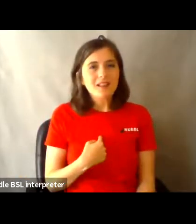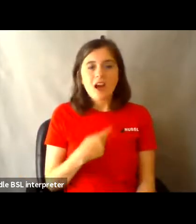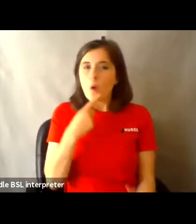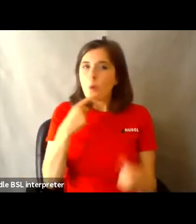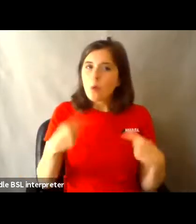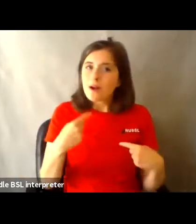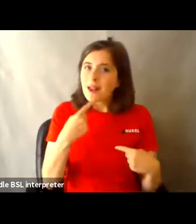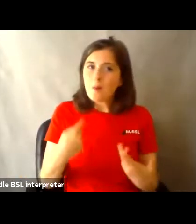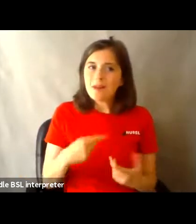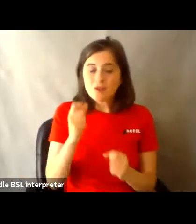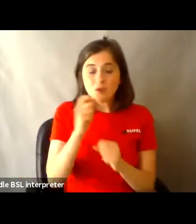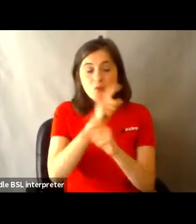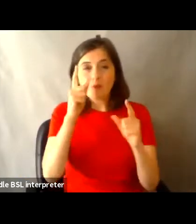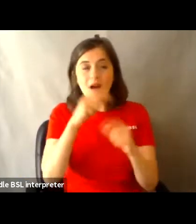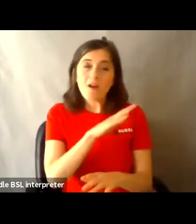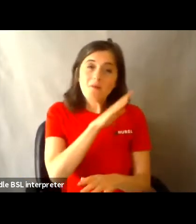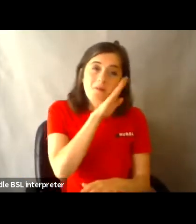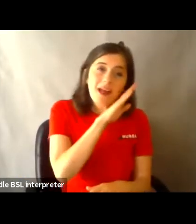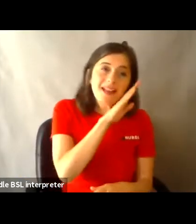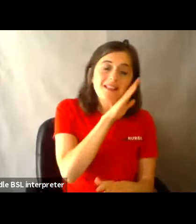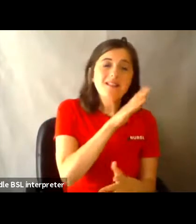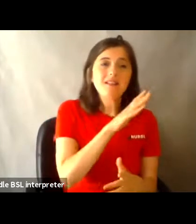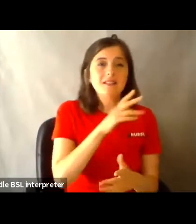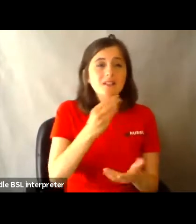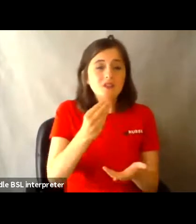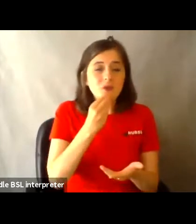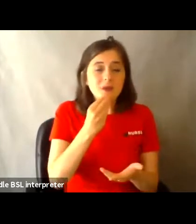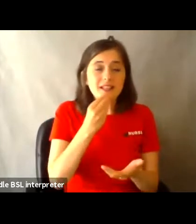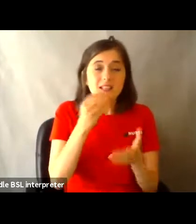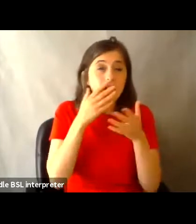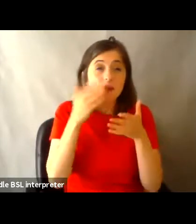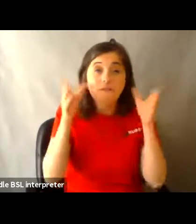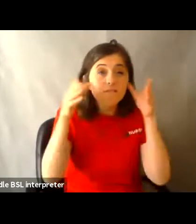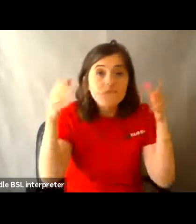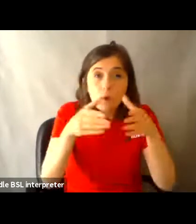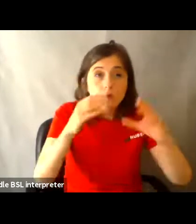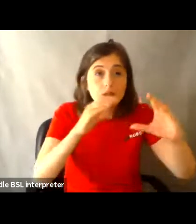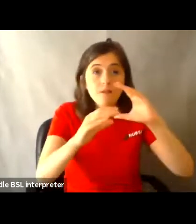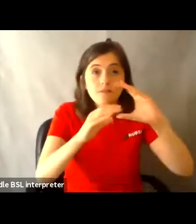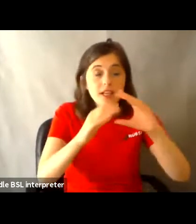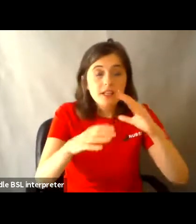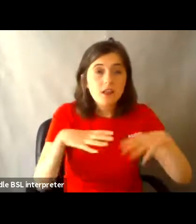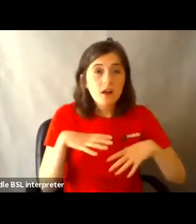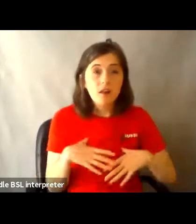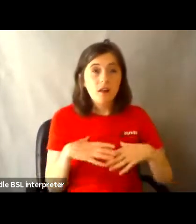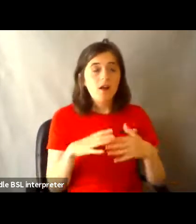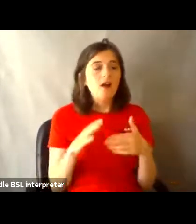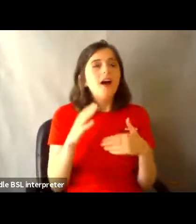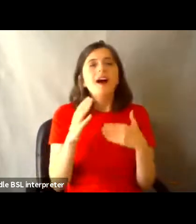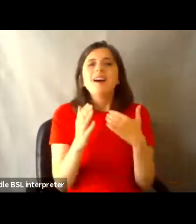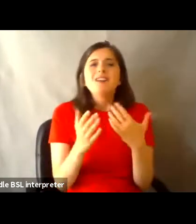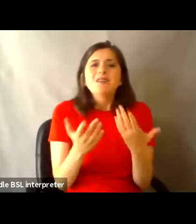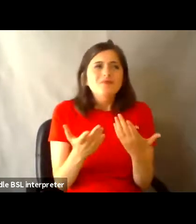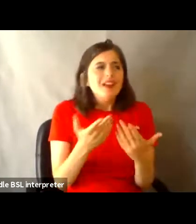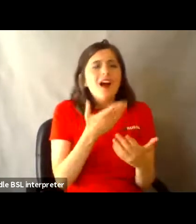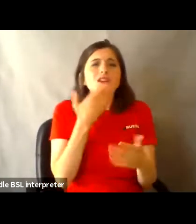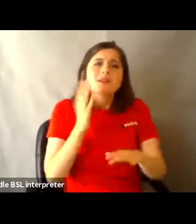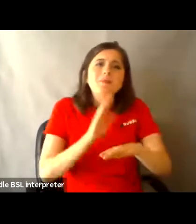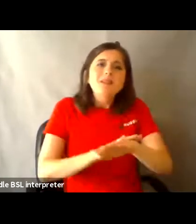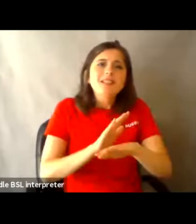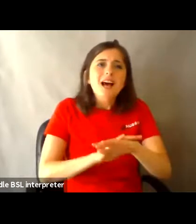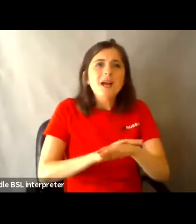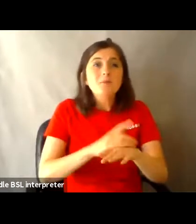eat, to focus on a conversation. There are times that no amount of barrier removal would have been adequate to include